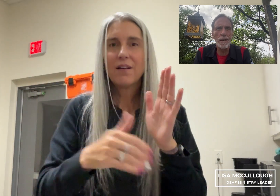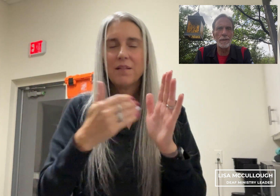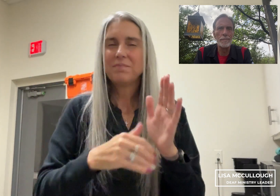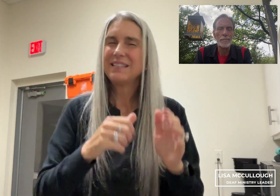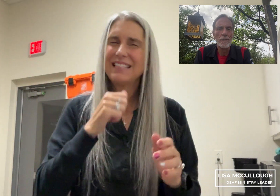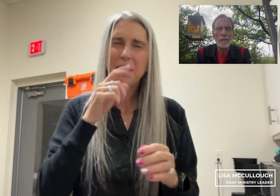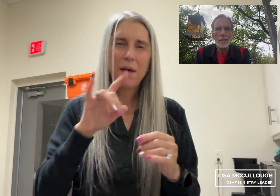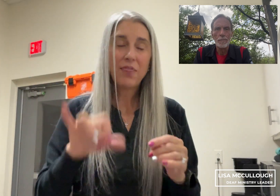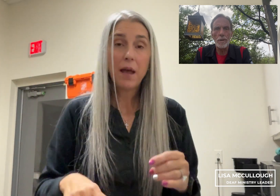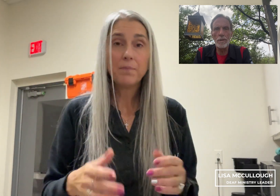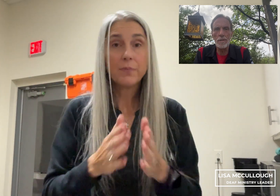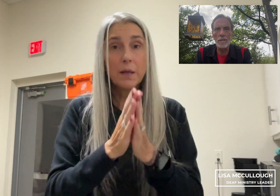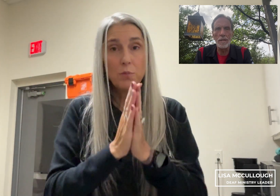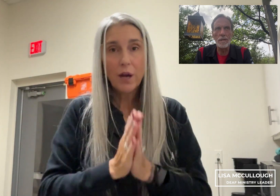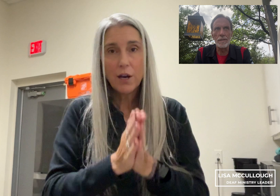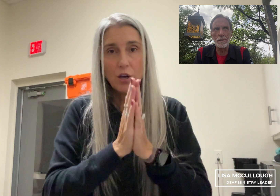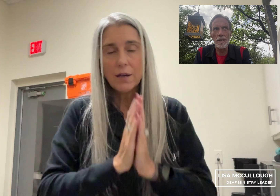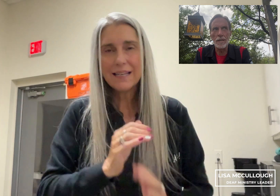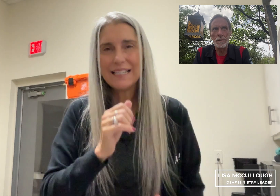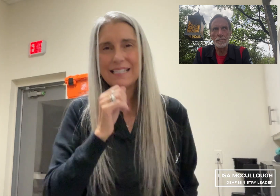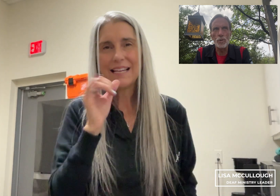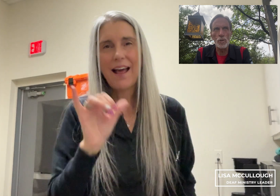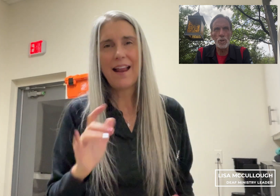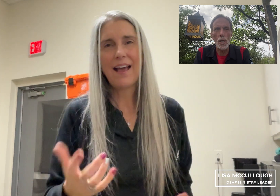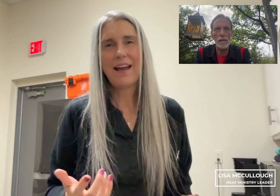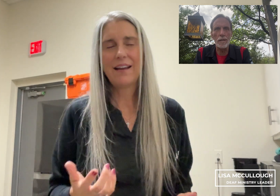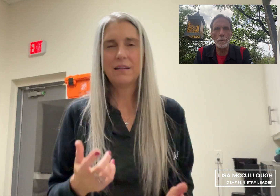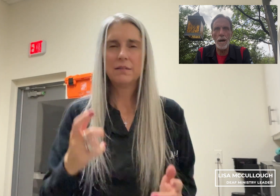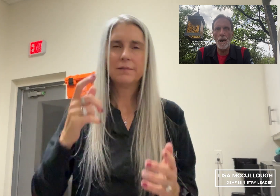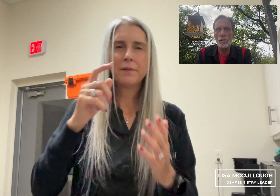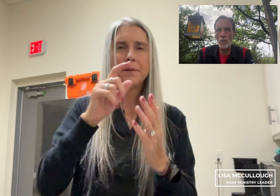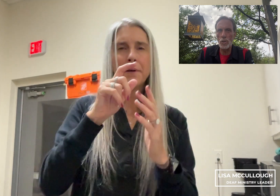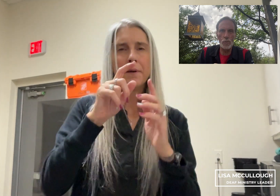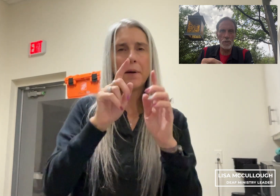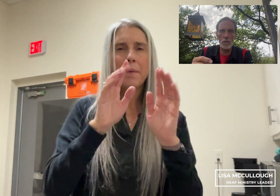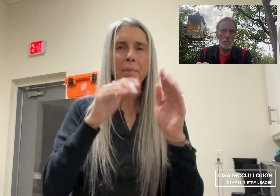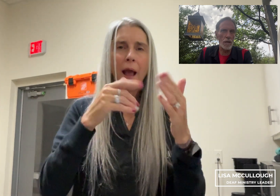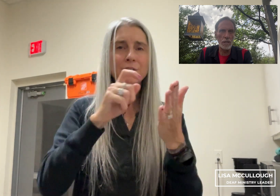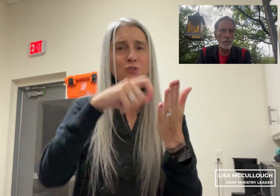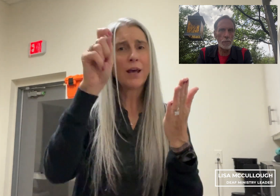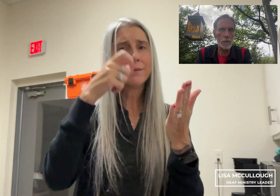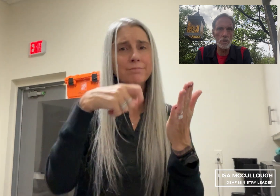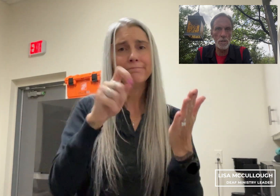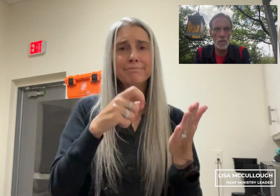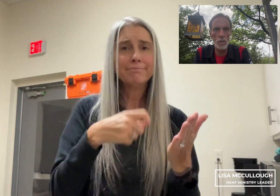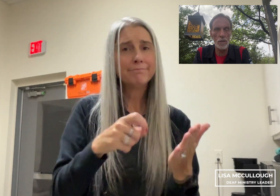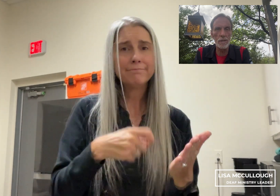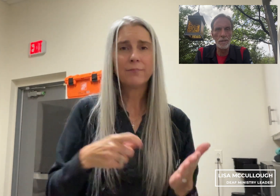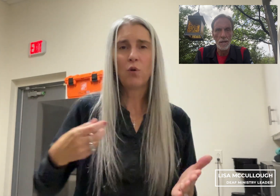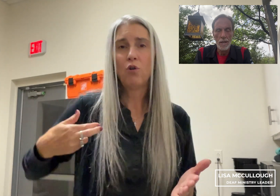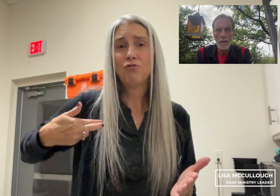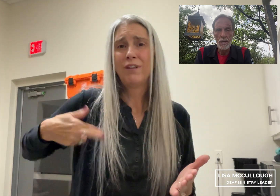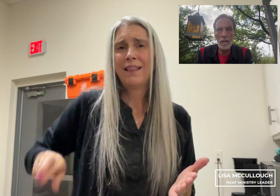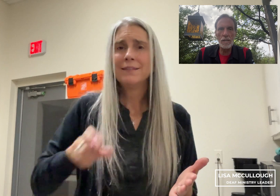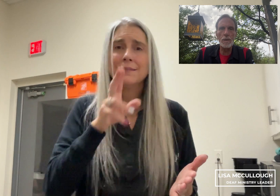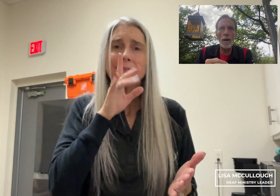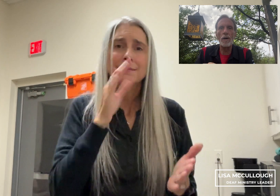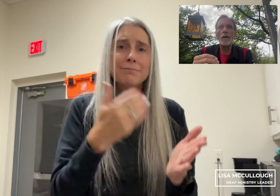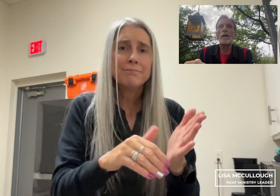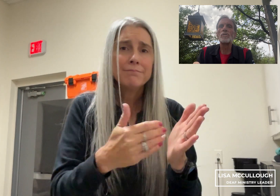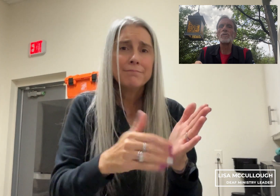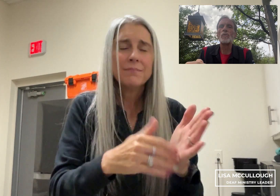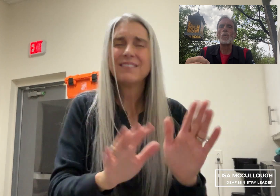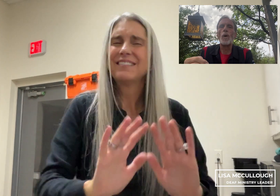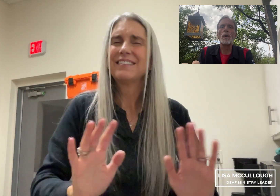what it's about. Prayer is not like just checking a box or doing some kind of a religious jargon. It is